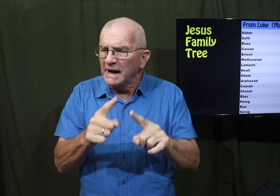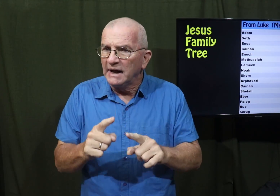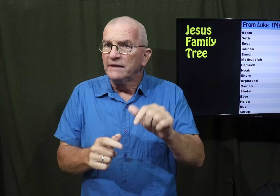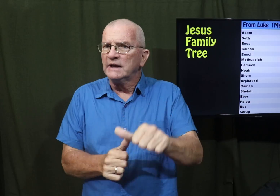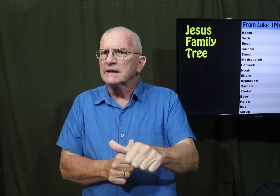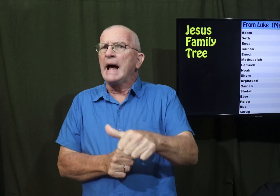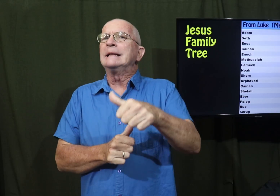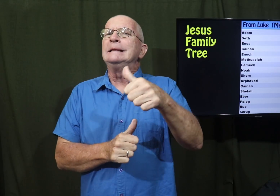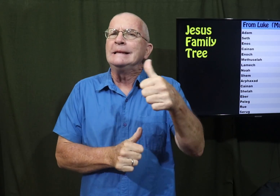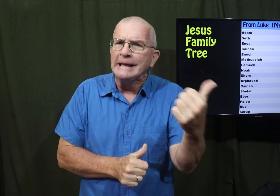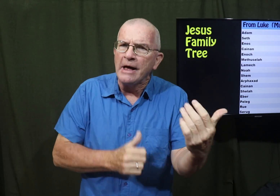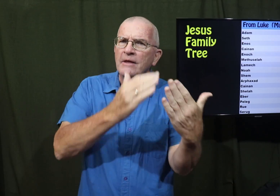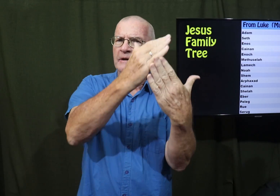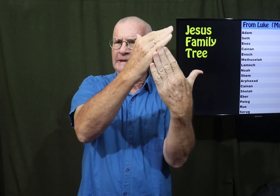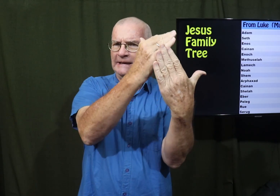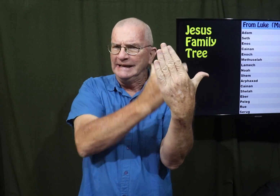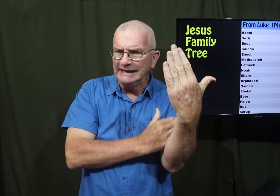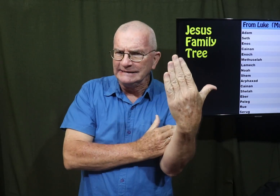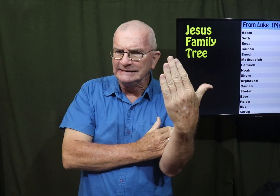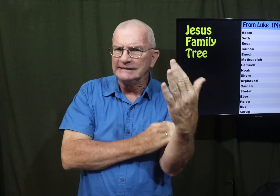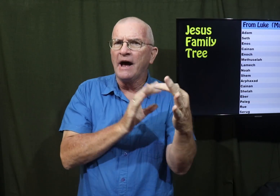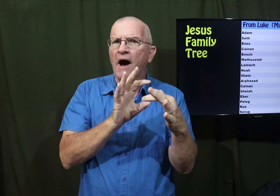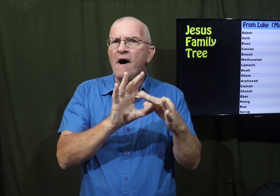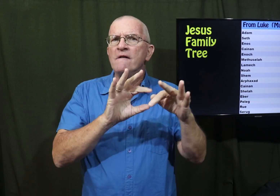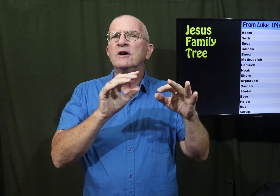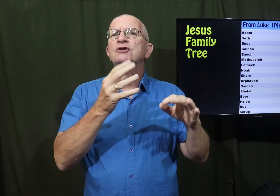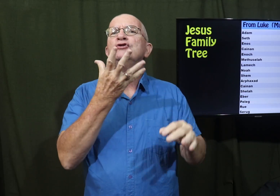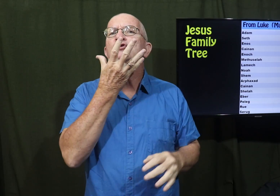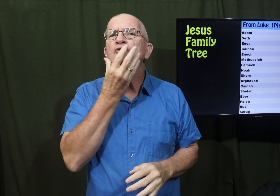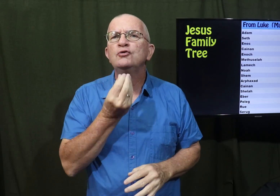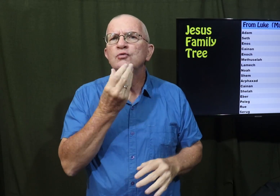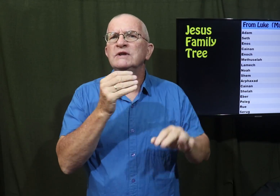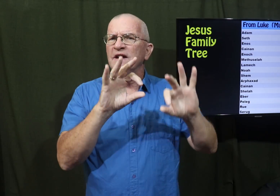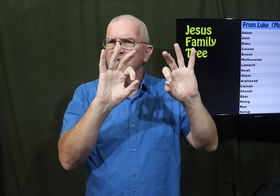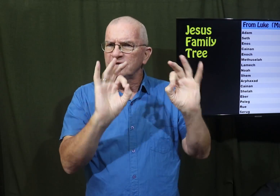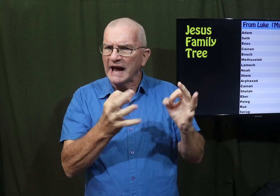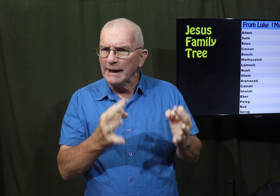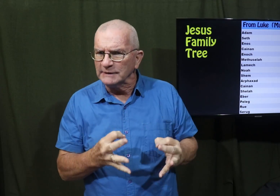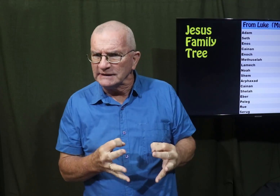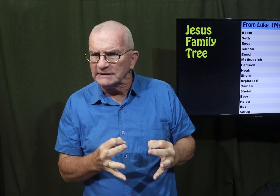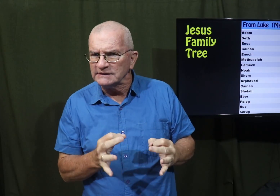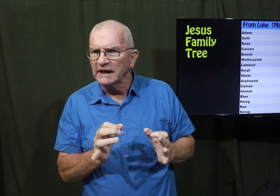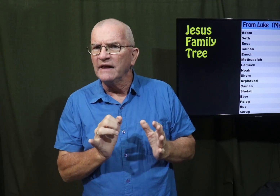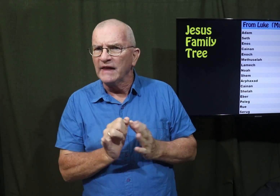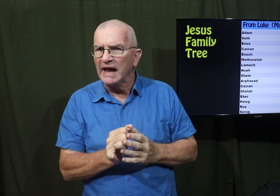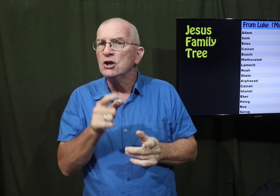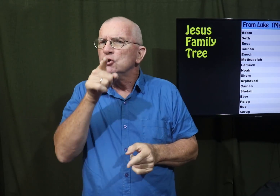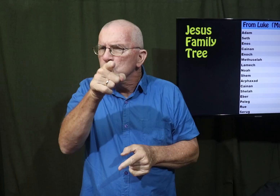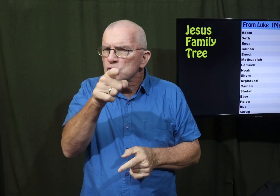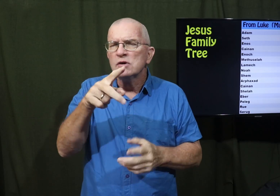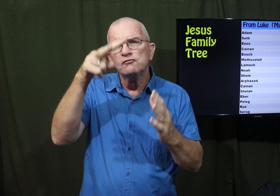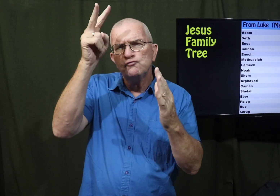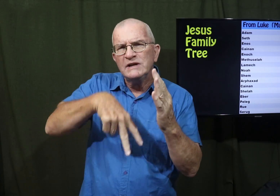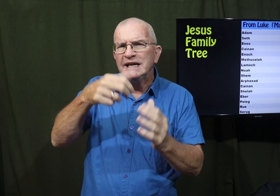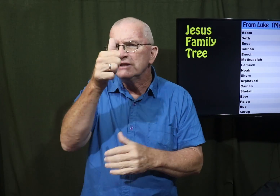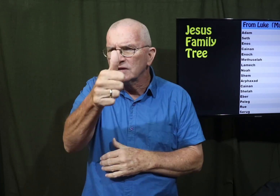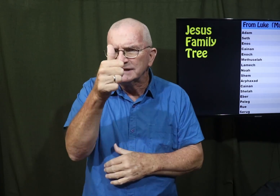but there's another list of the Jewish families that you might read